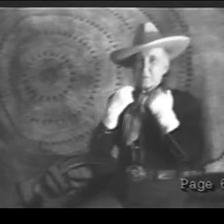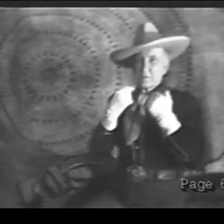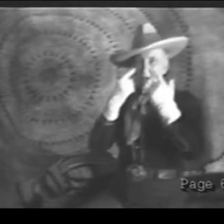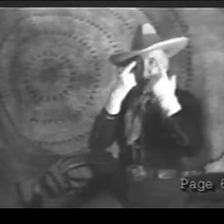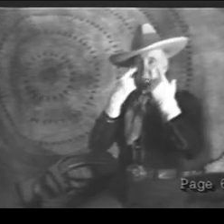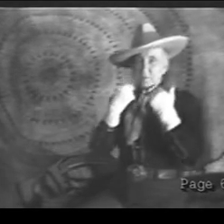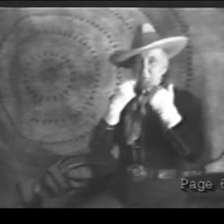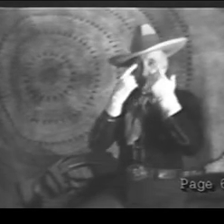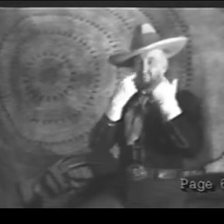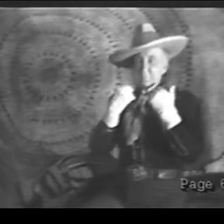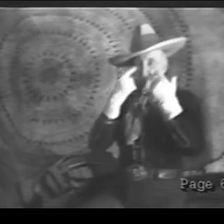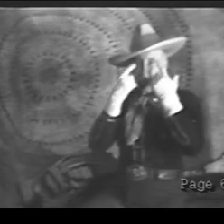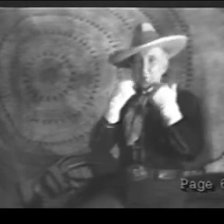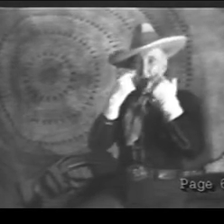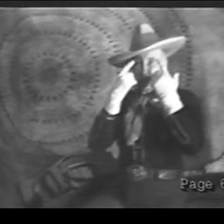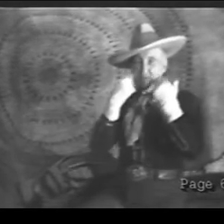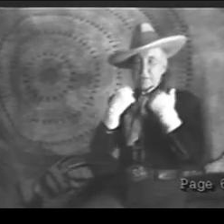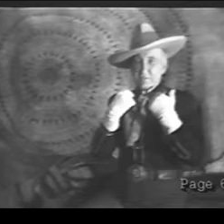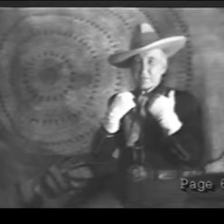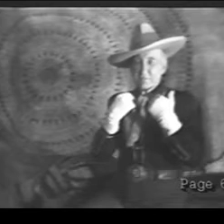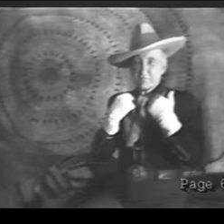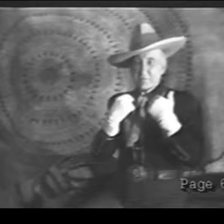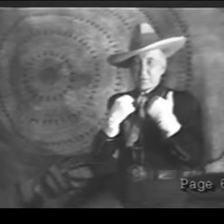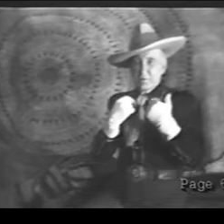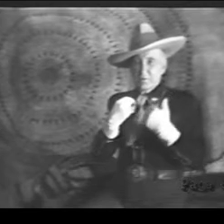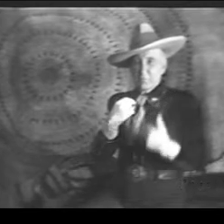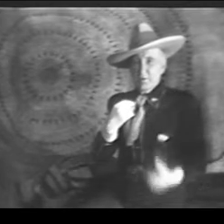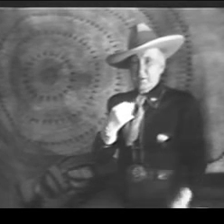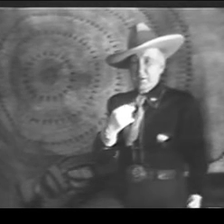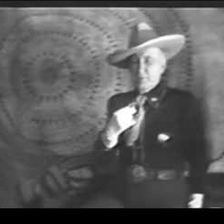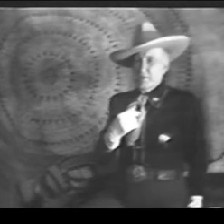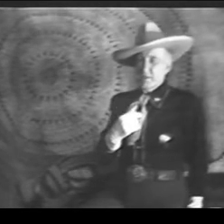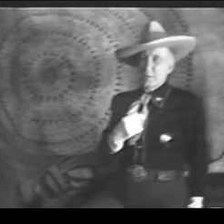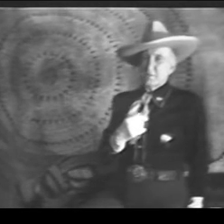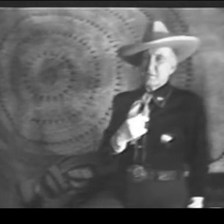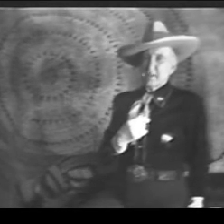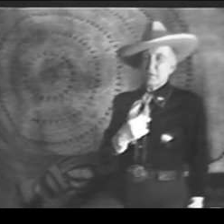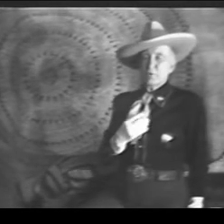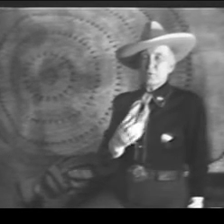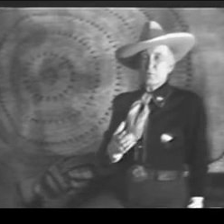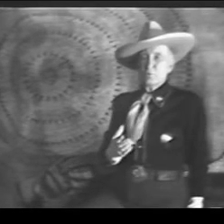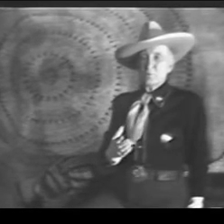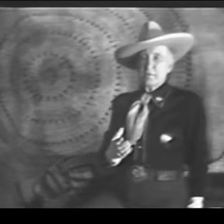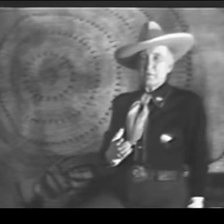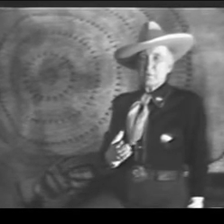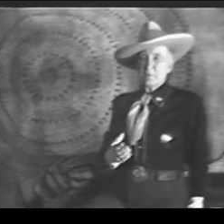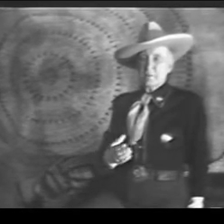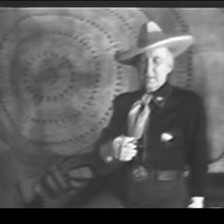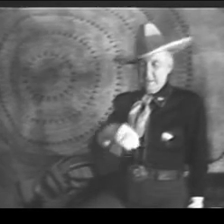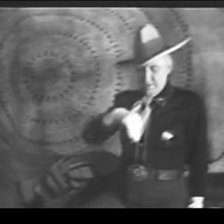the tears streaming down your face. But if he's terribly sad, or if he's homesick or something like that,